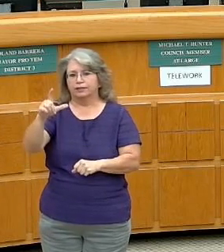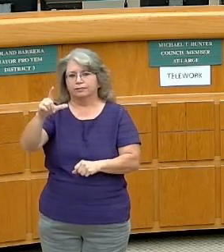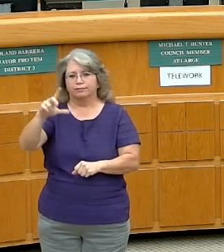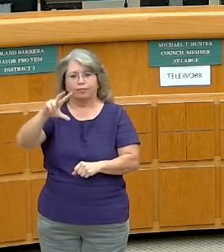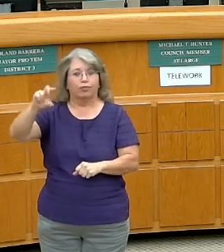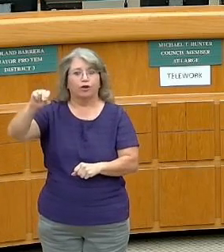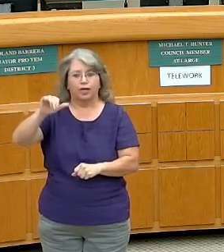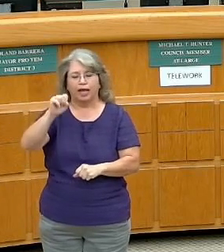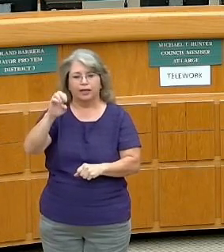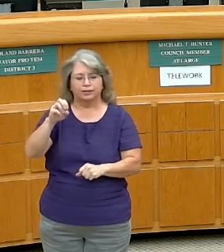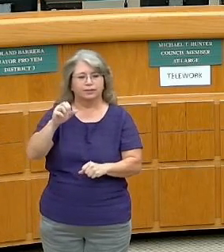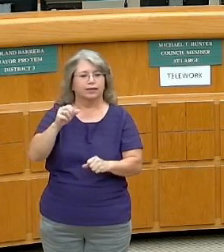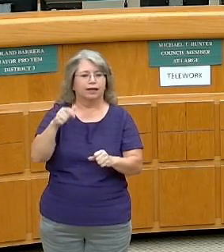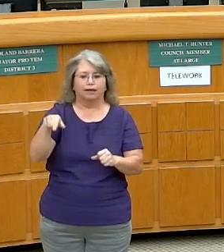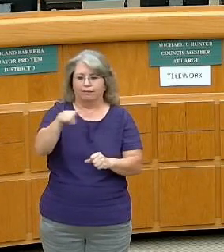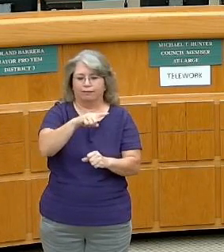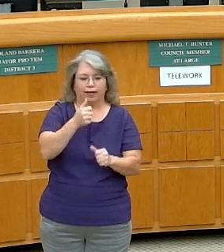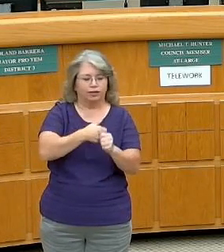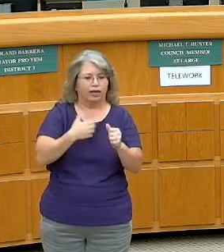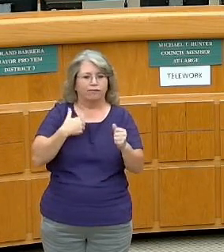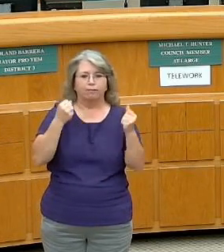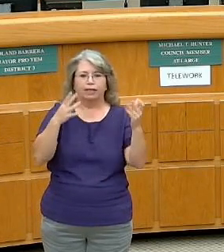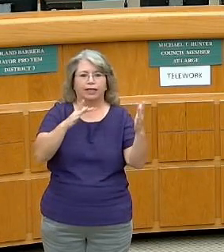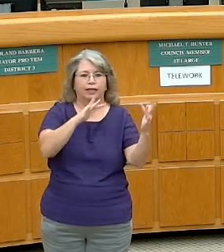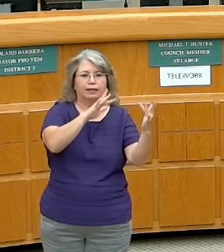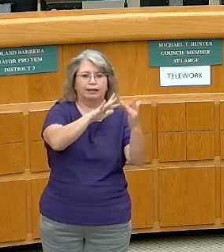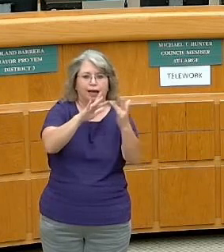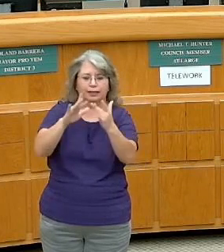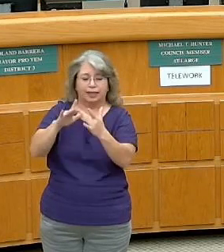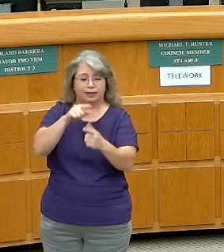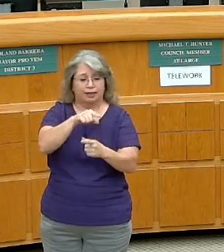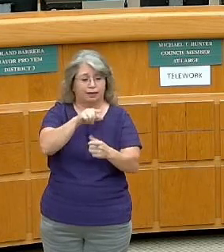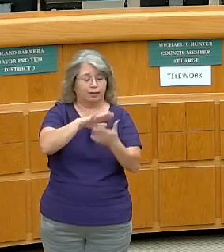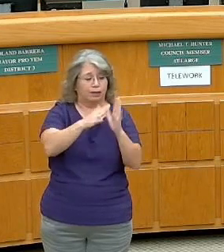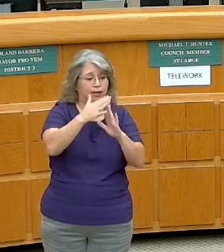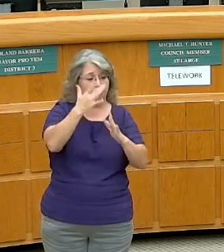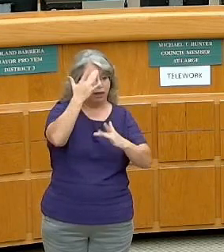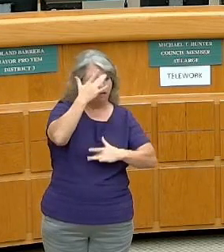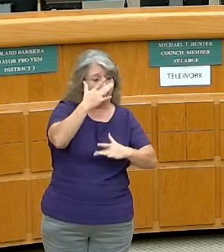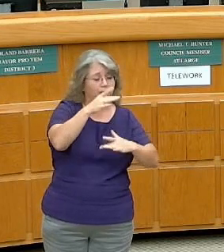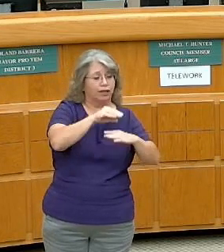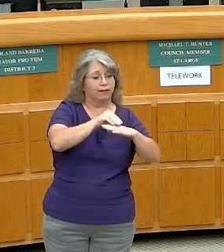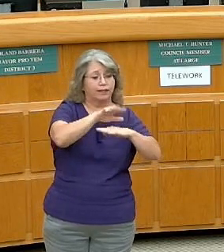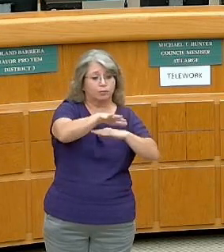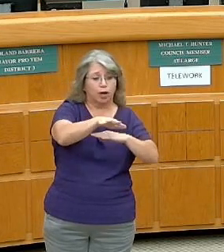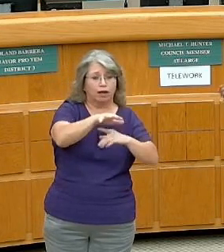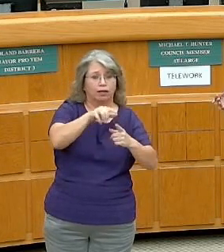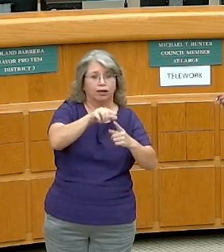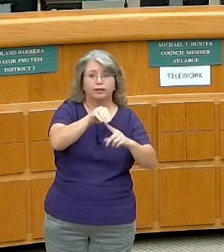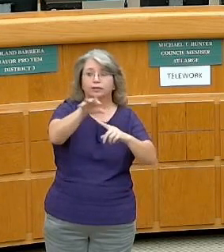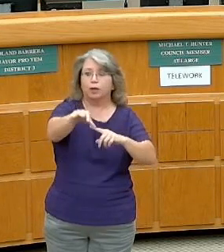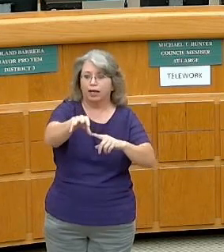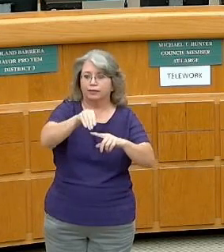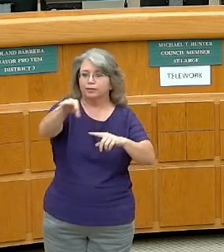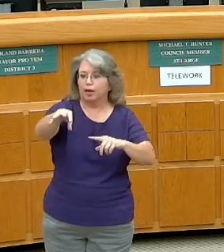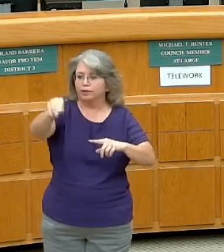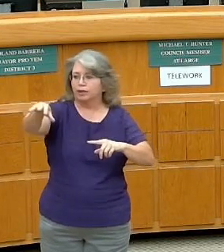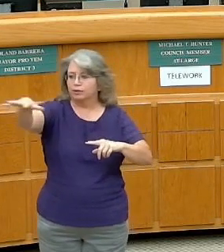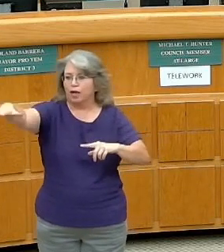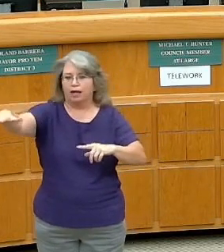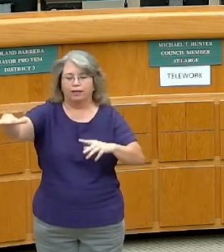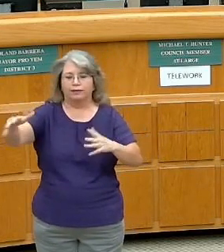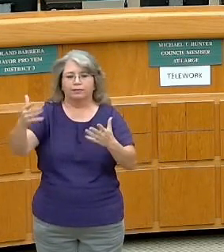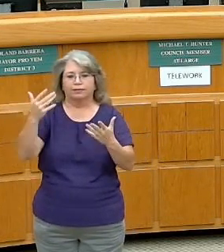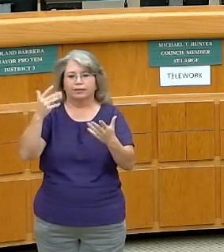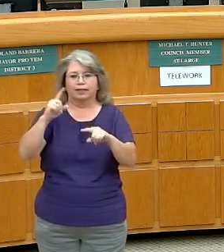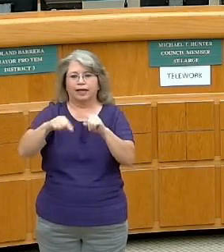those contacts become ill again, and they spread the disease further, and so it goes so much further out that you cannot tie